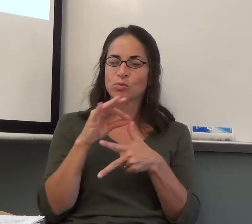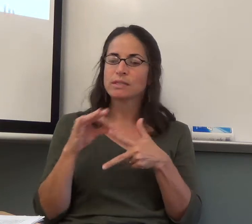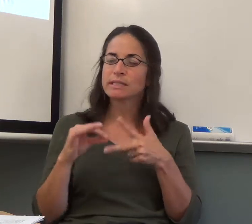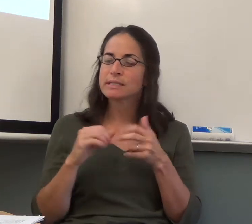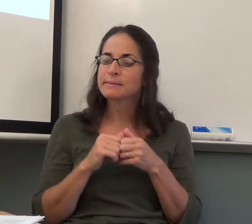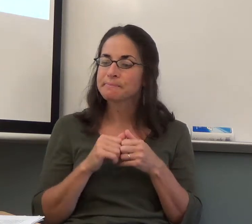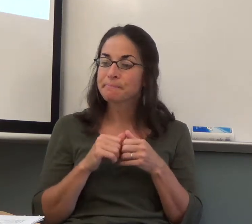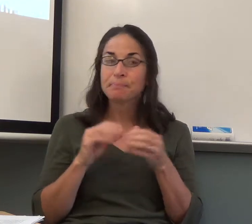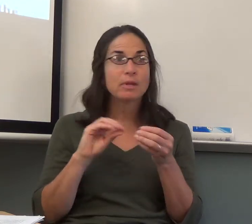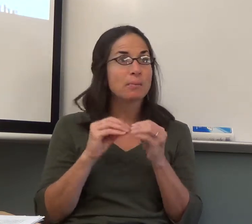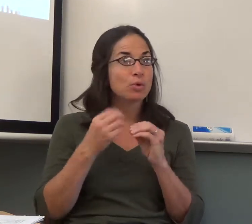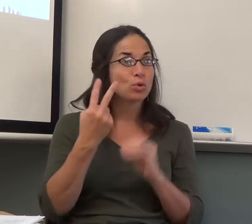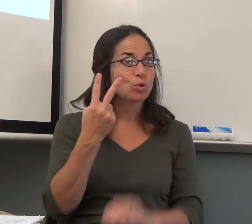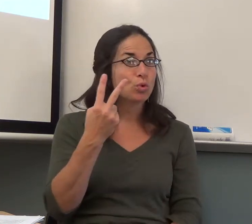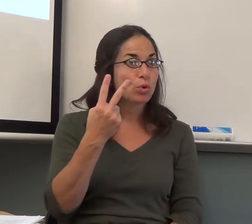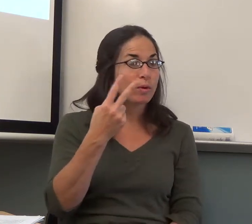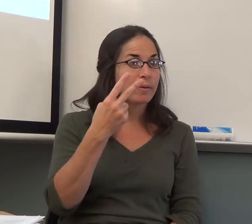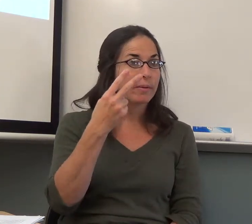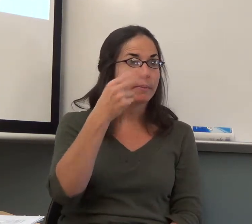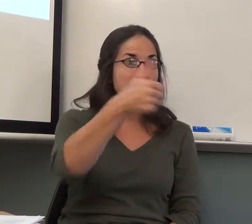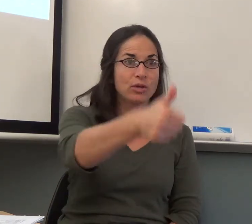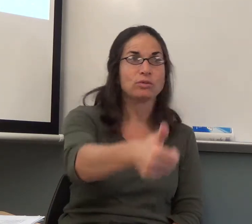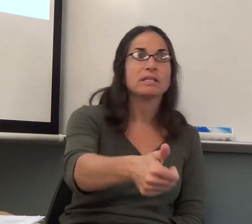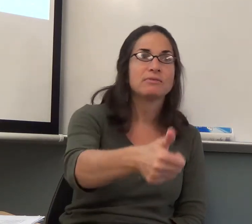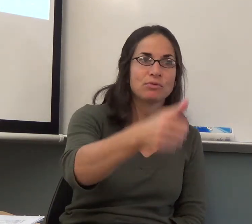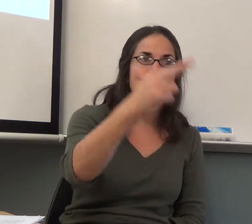on our own, 2 through 10, and see if we can come up with the right words. Okay.